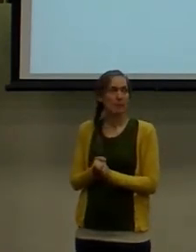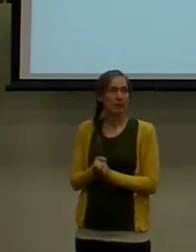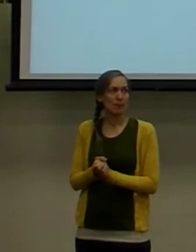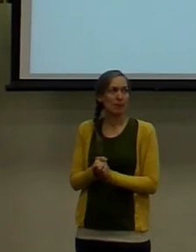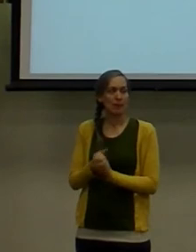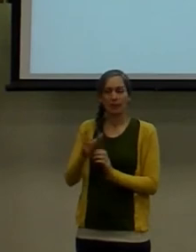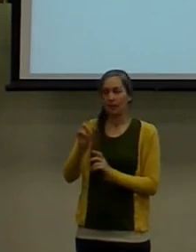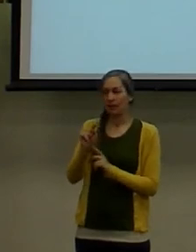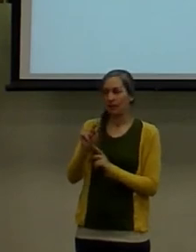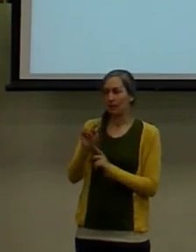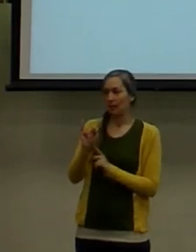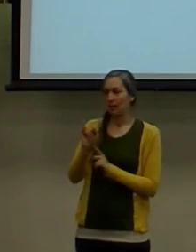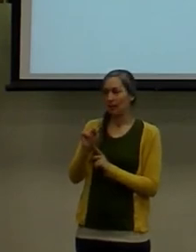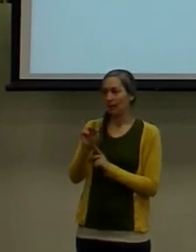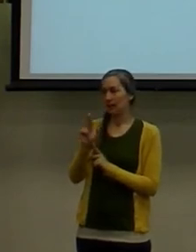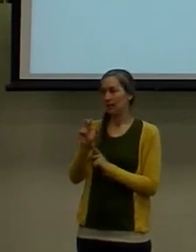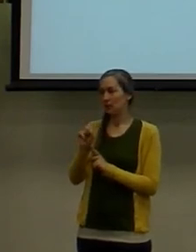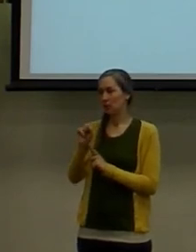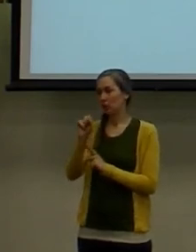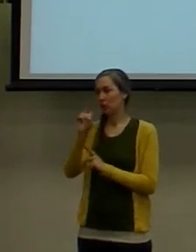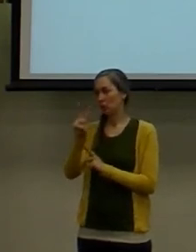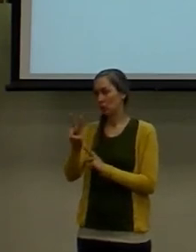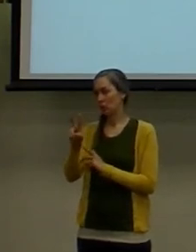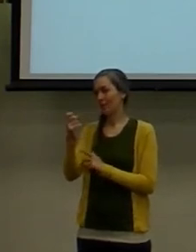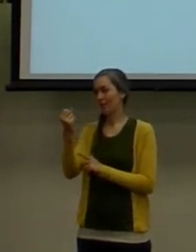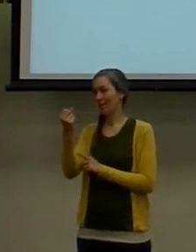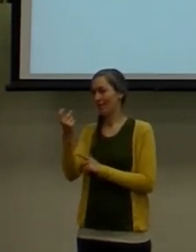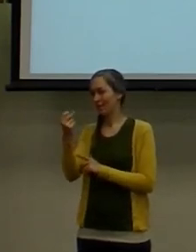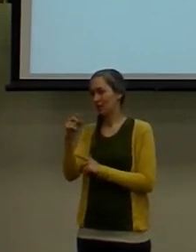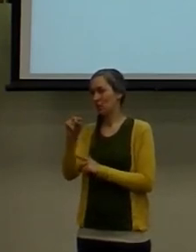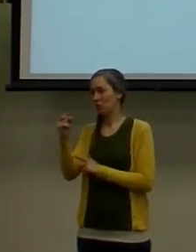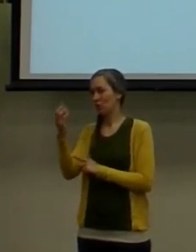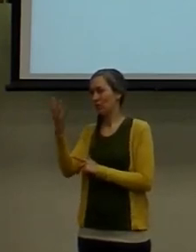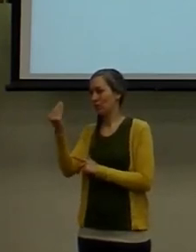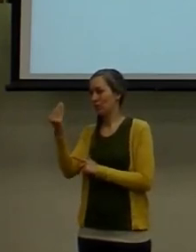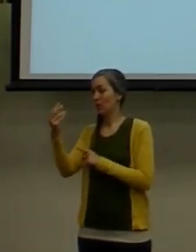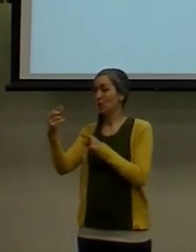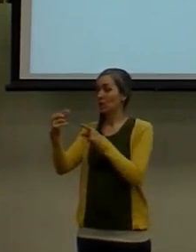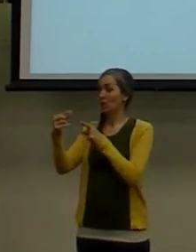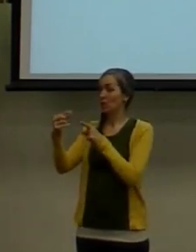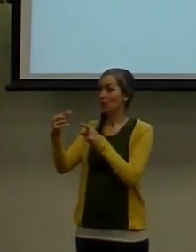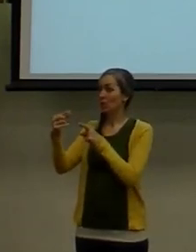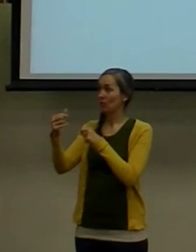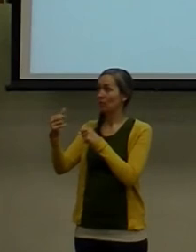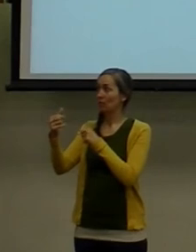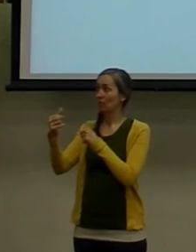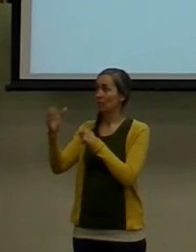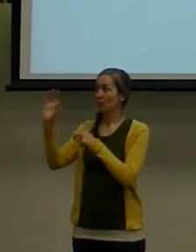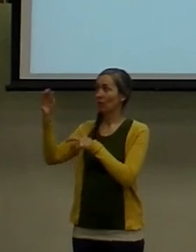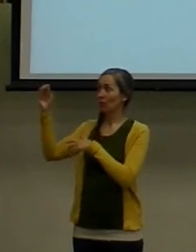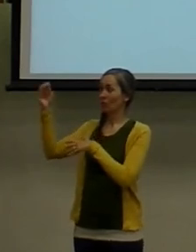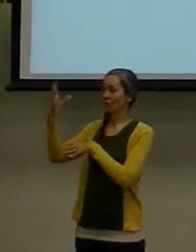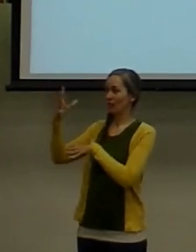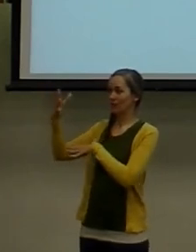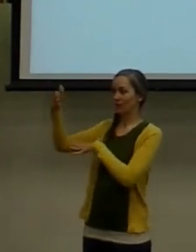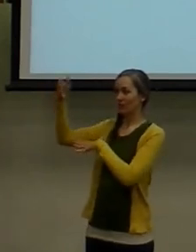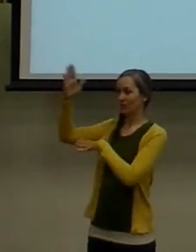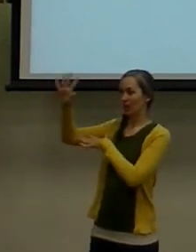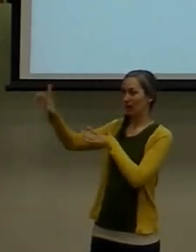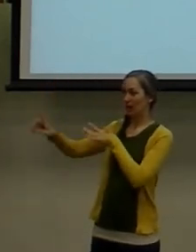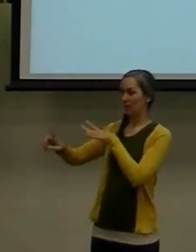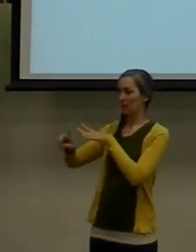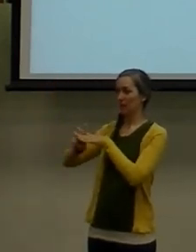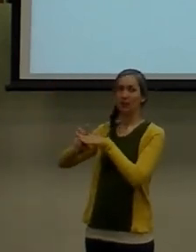Titus 2:11-14. For the grace of God has appeared, bringing salvation to all